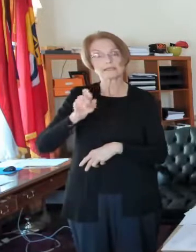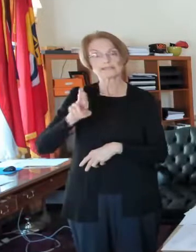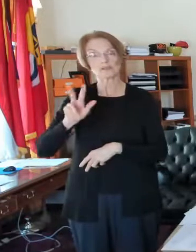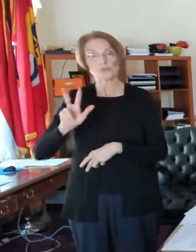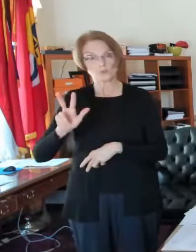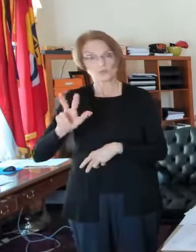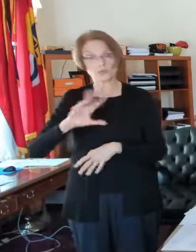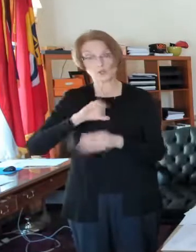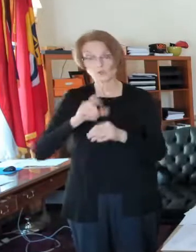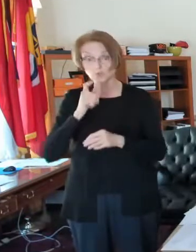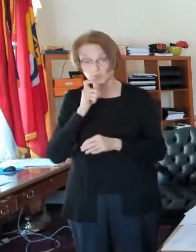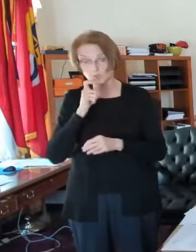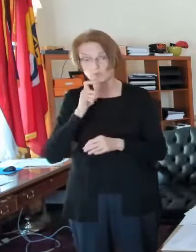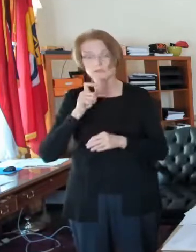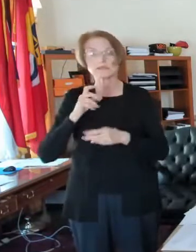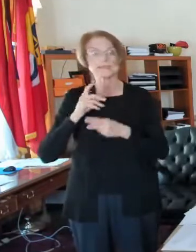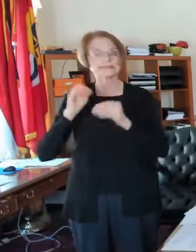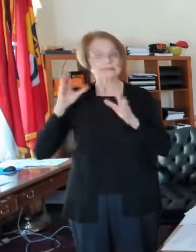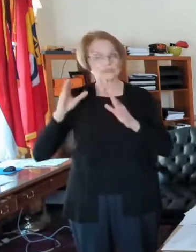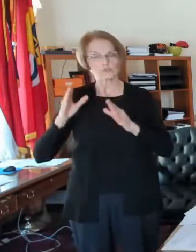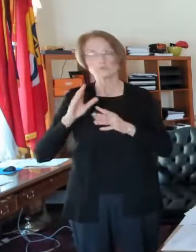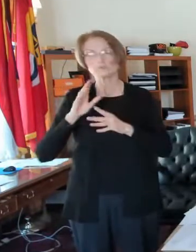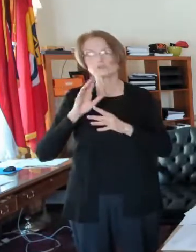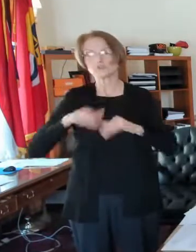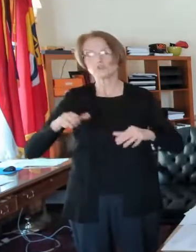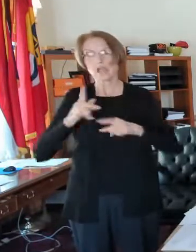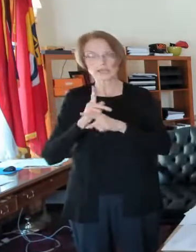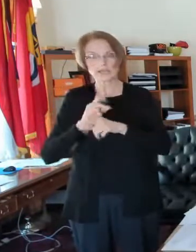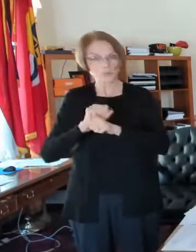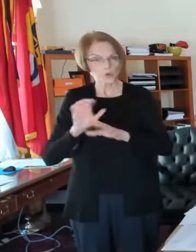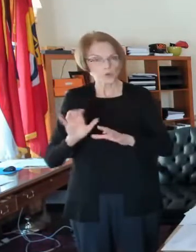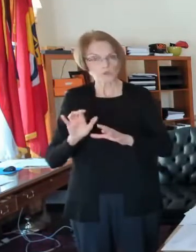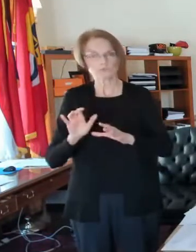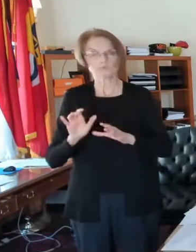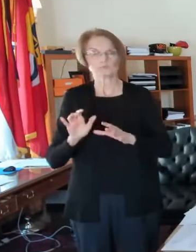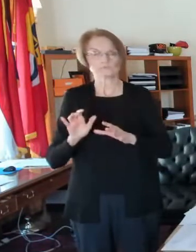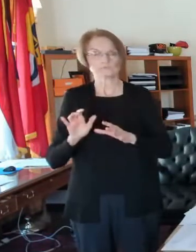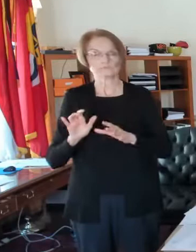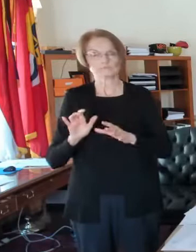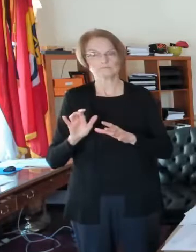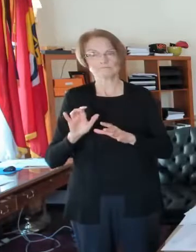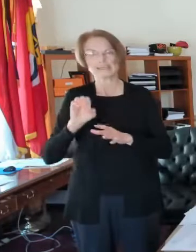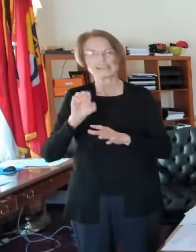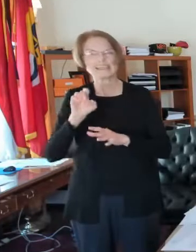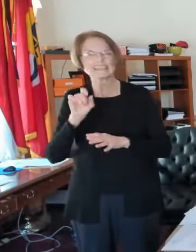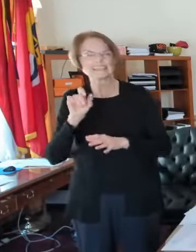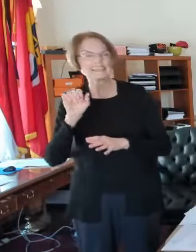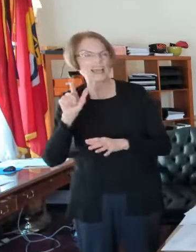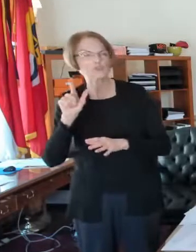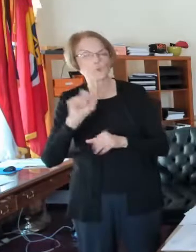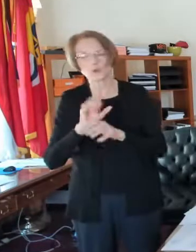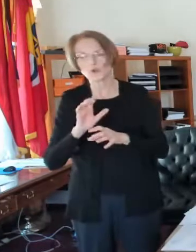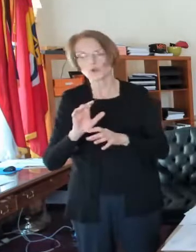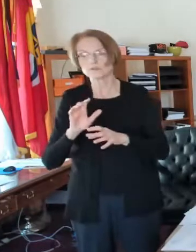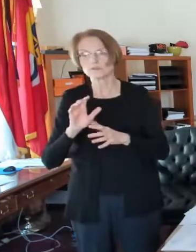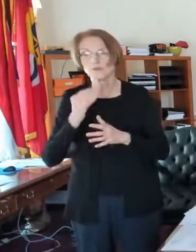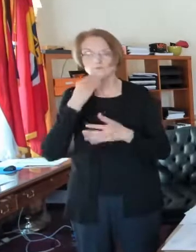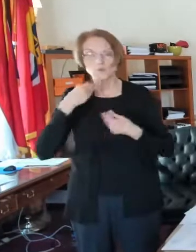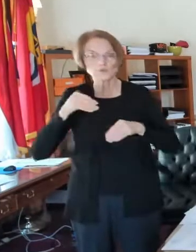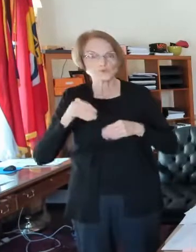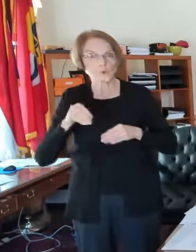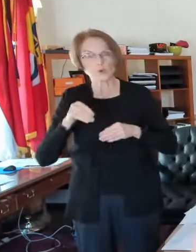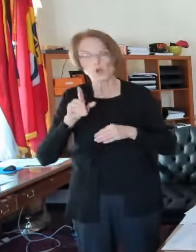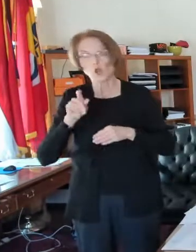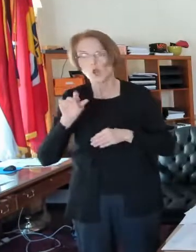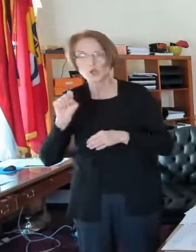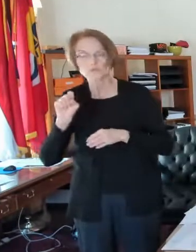teachers and child care workers and a number of essential workers, grocery store clerks. So that's